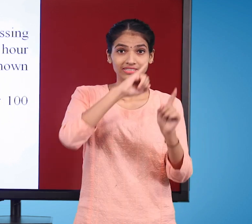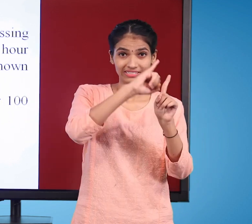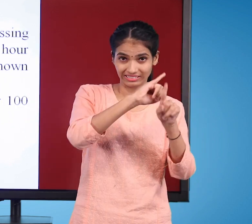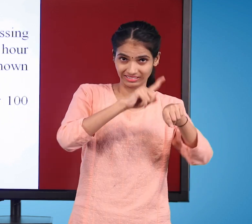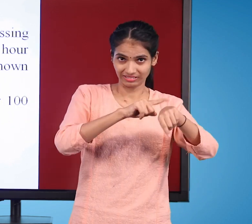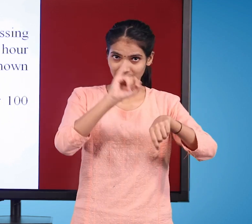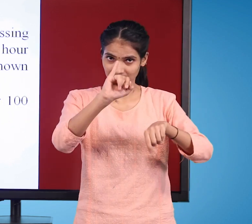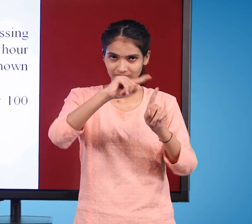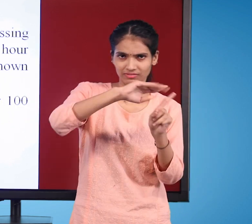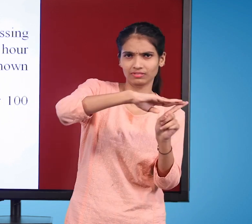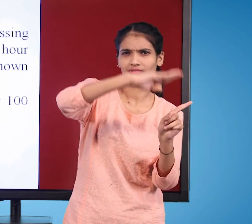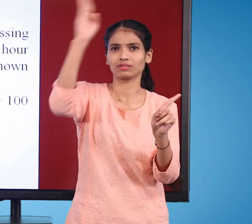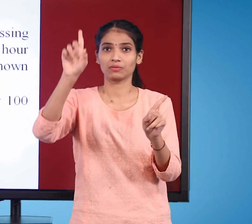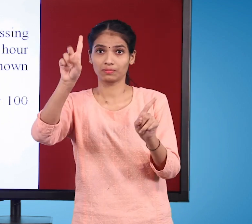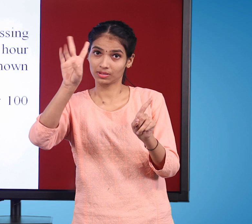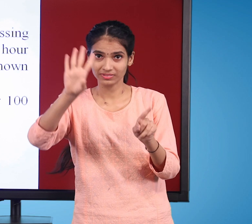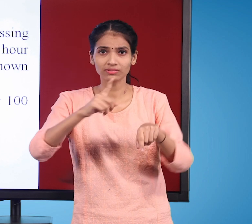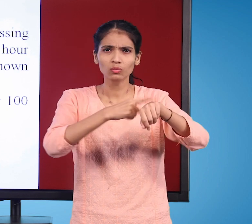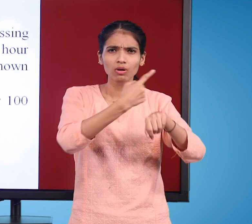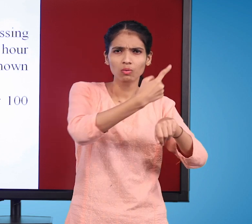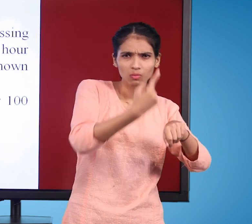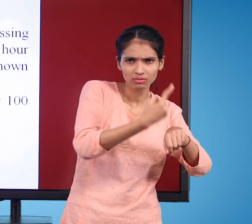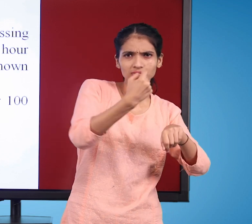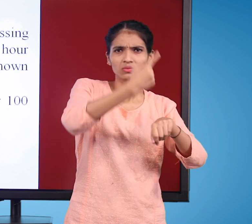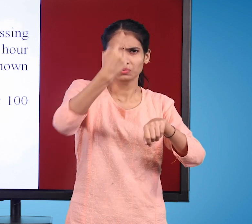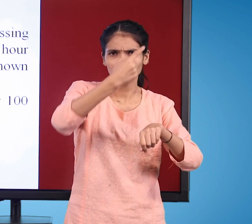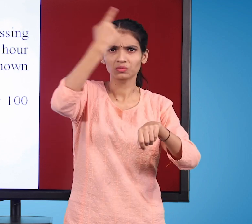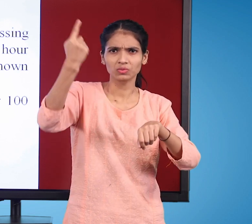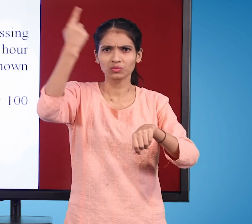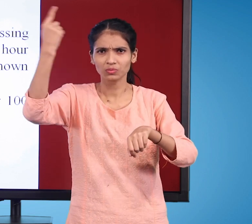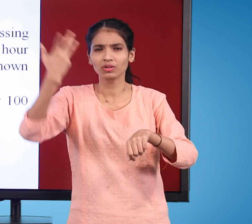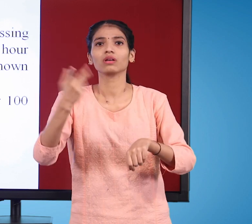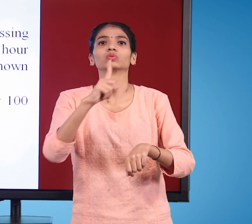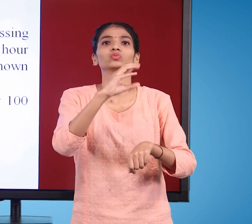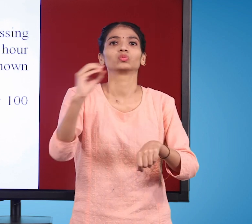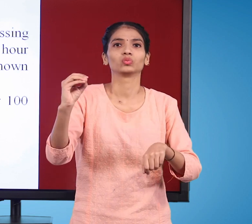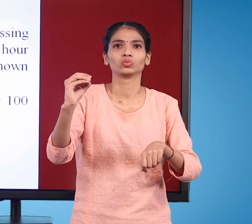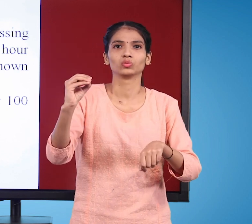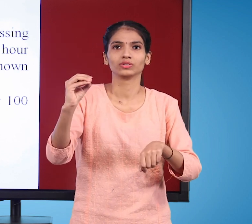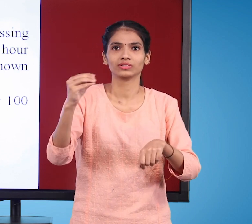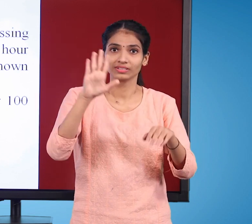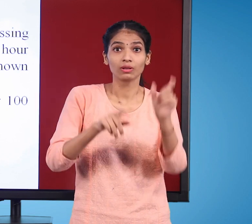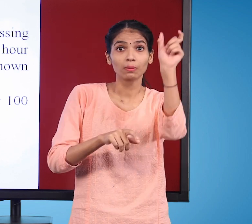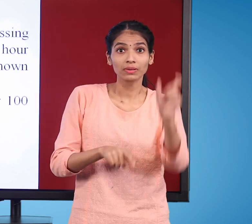The number of vehicles passing through the crossing every hour from 6 a.m. to 12 noon is shown in the bar